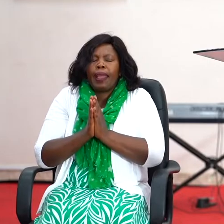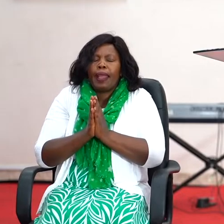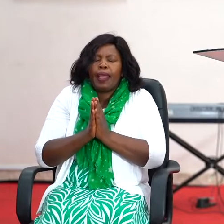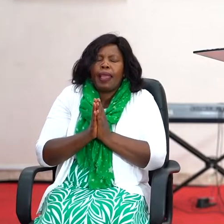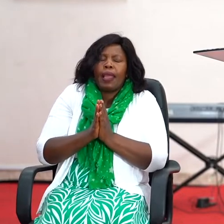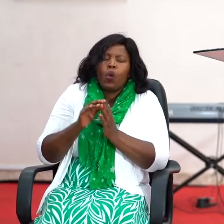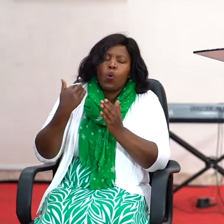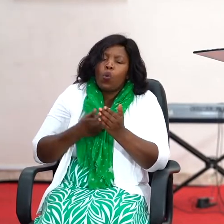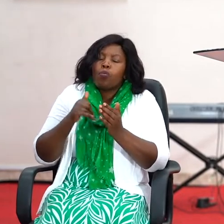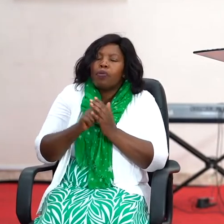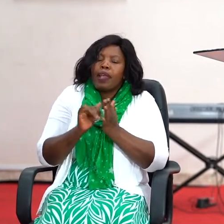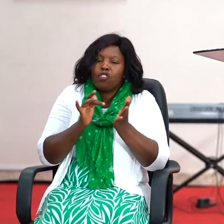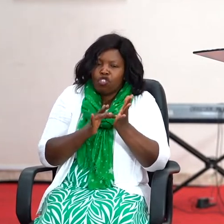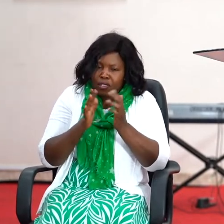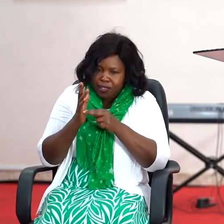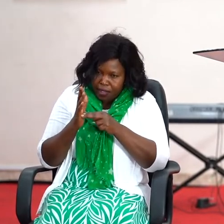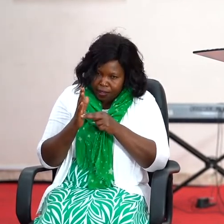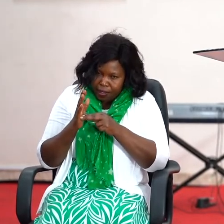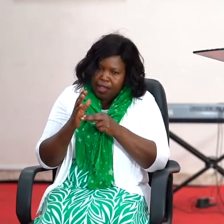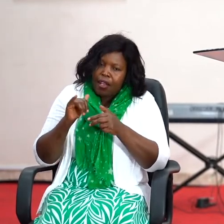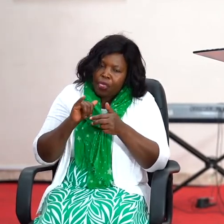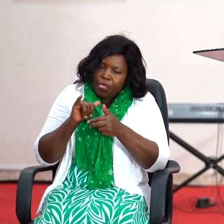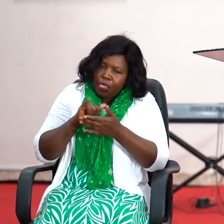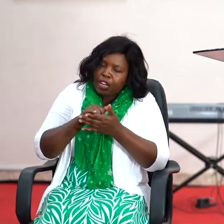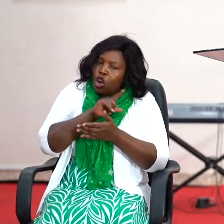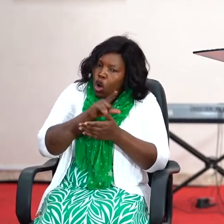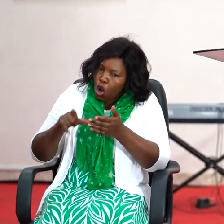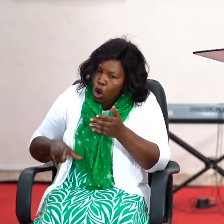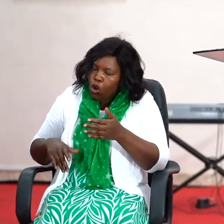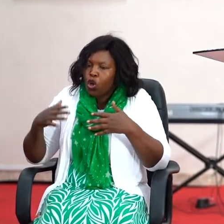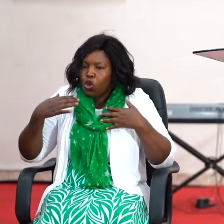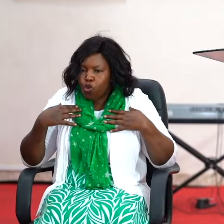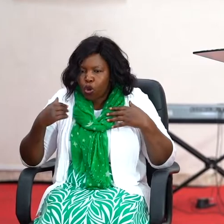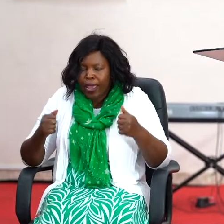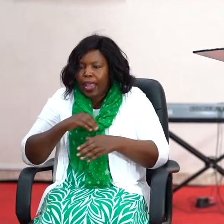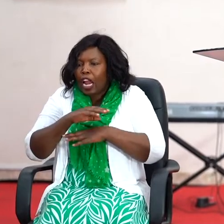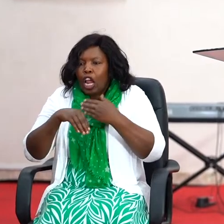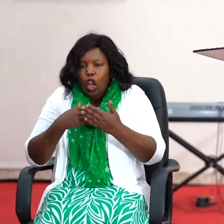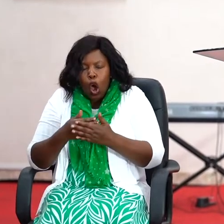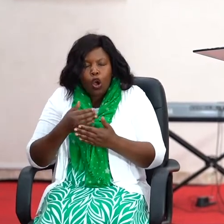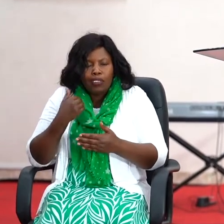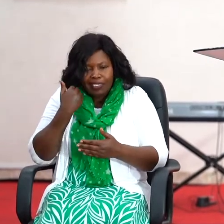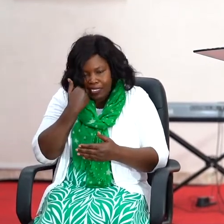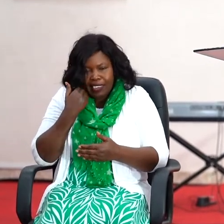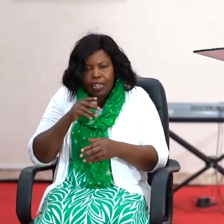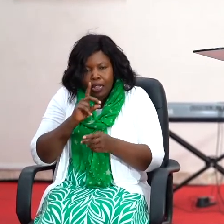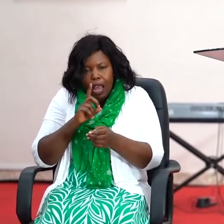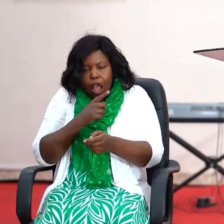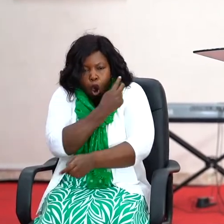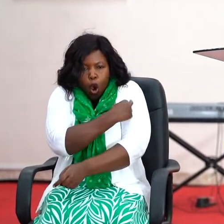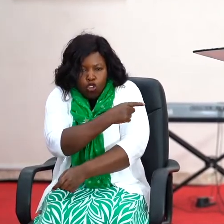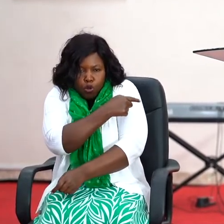We pray to you, Jesus, that, Lord, you may heal those who are in hospitals, those who have